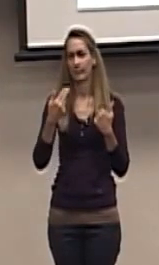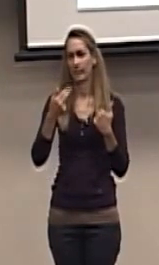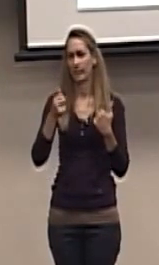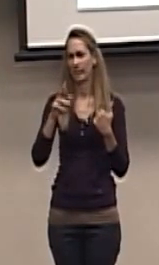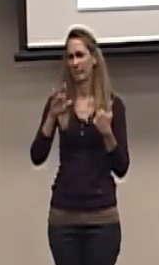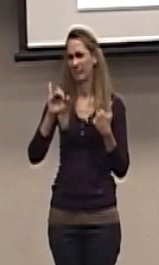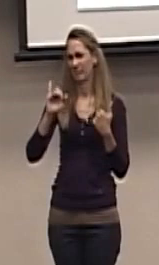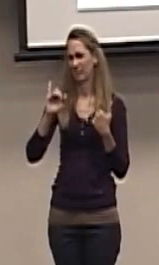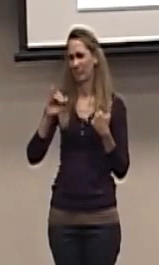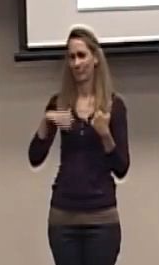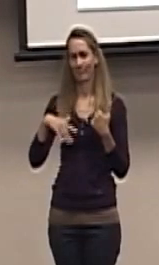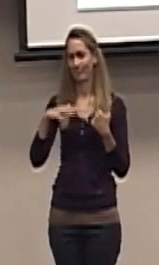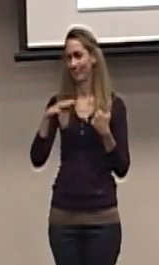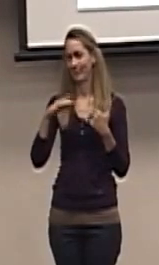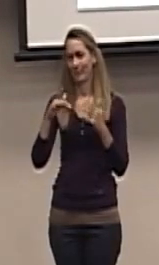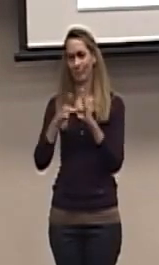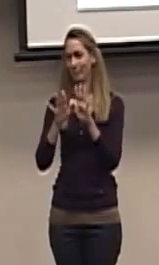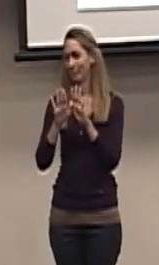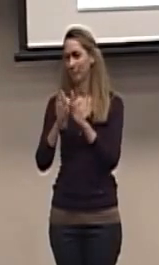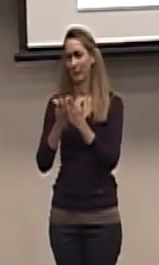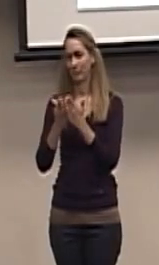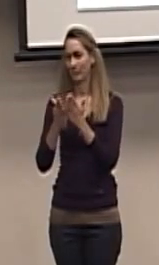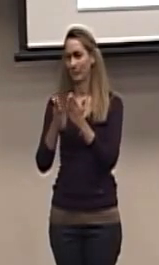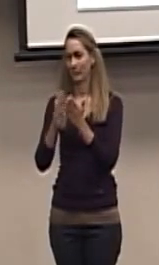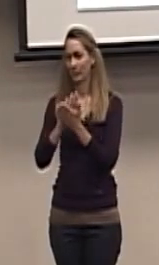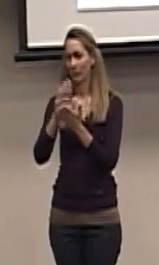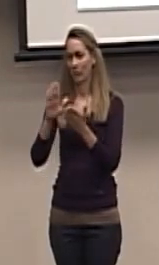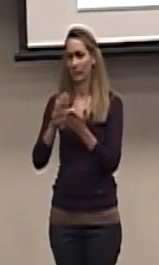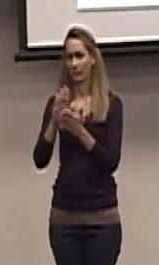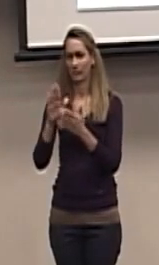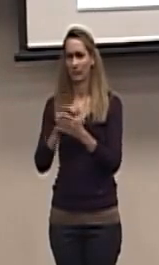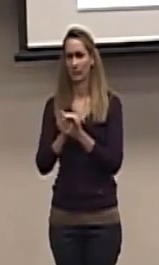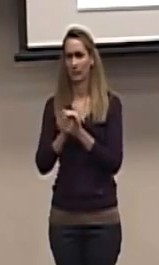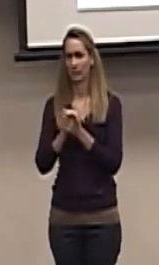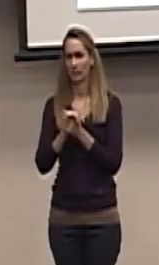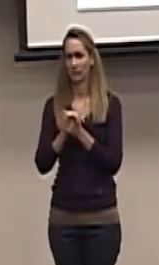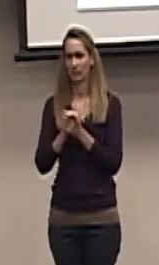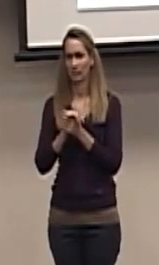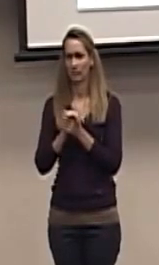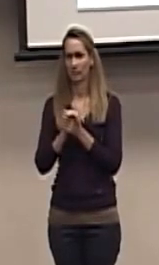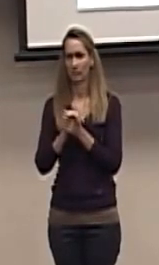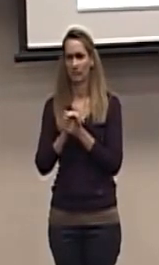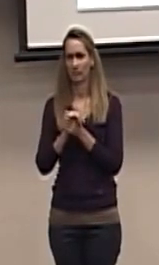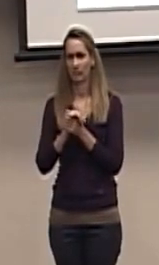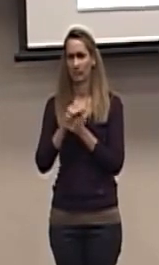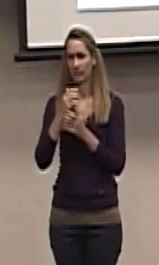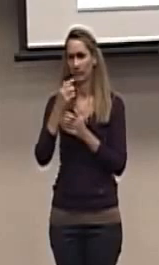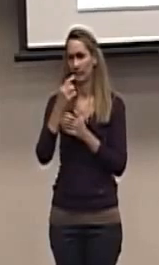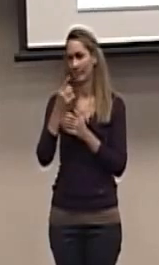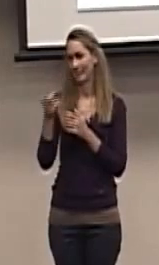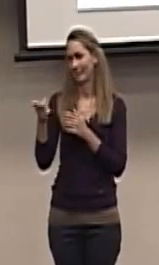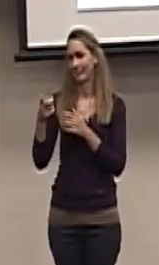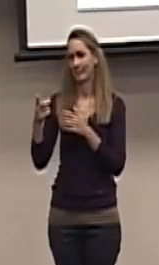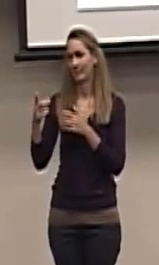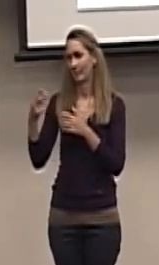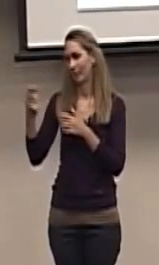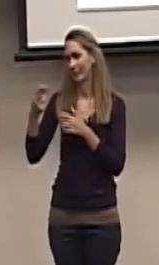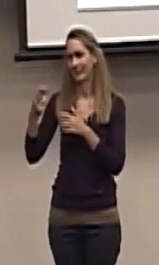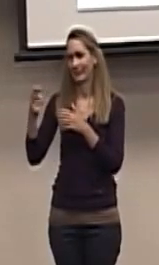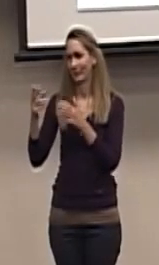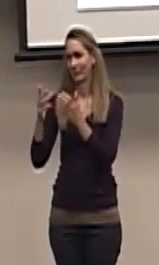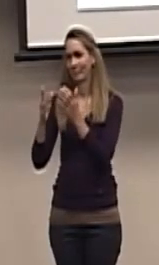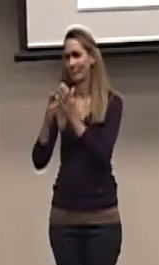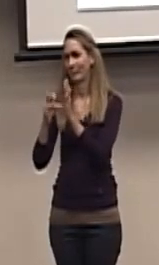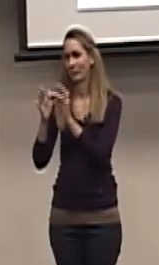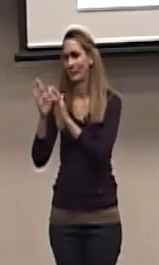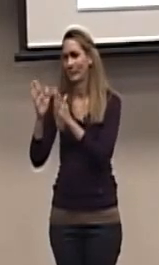College. The person who studied the Heritage Christian University, which is currently the university, was among the